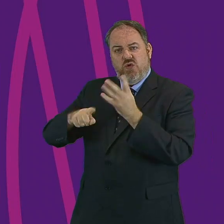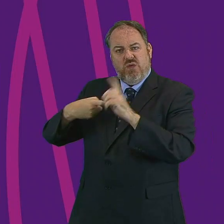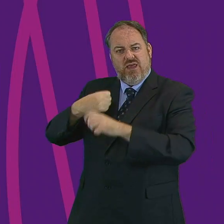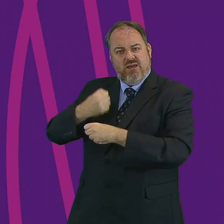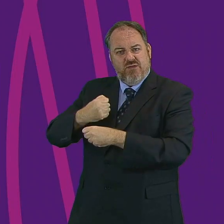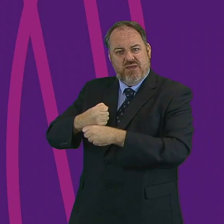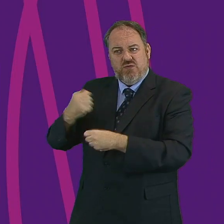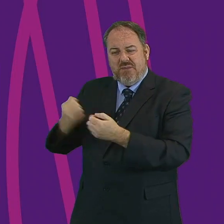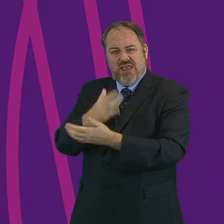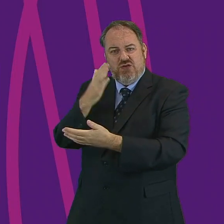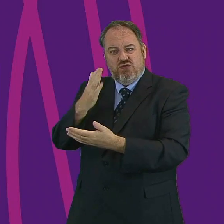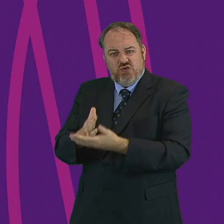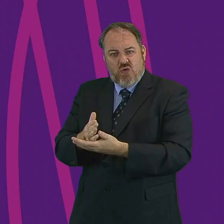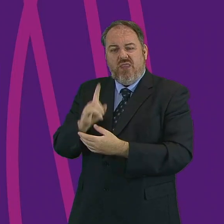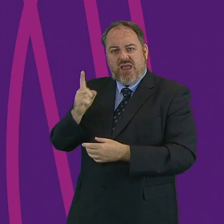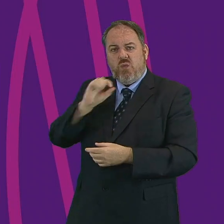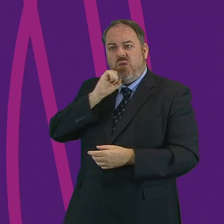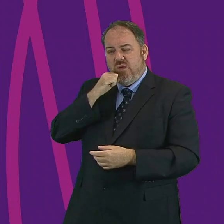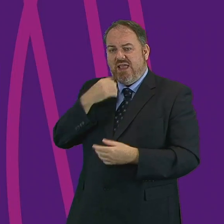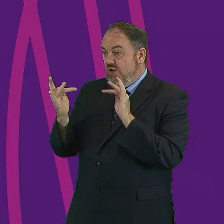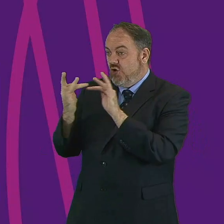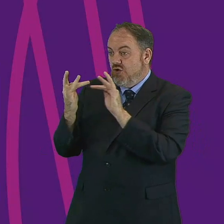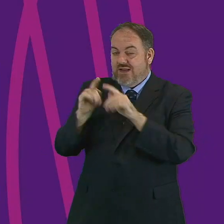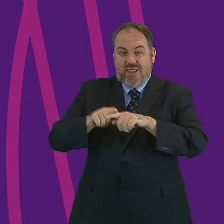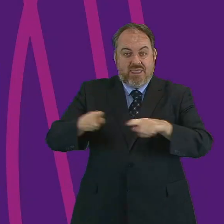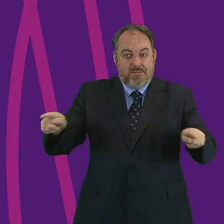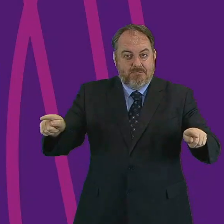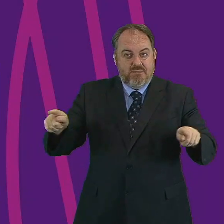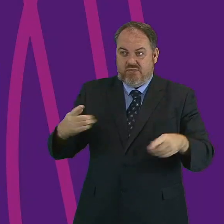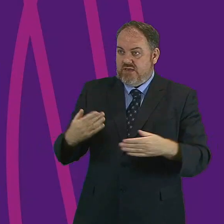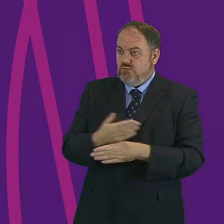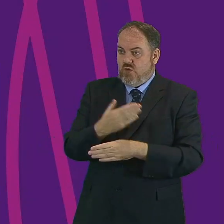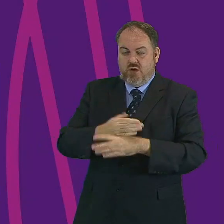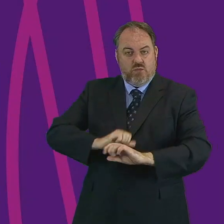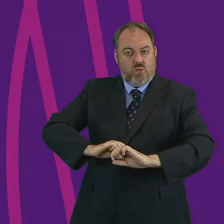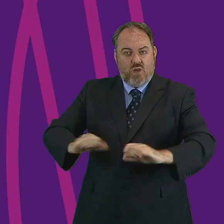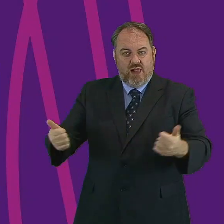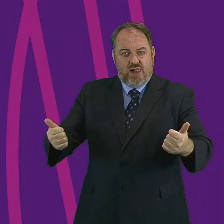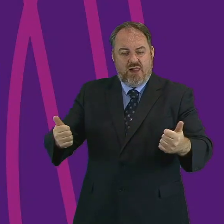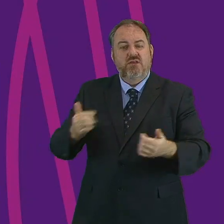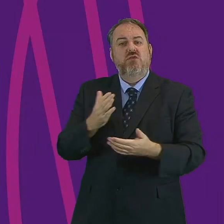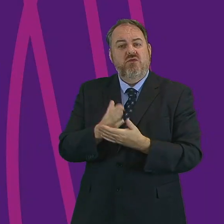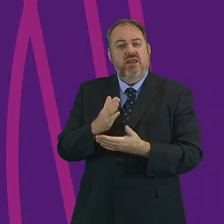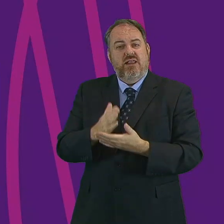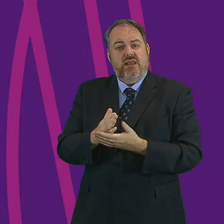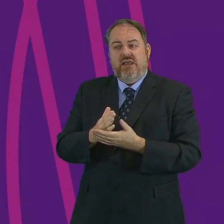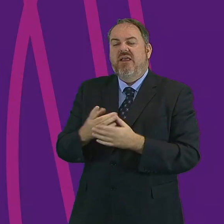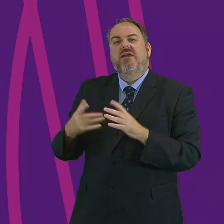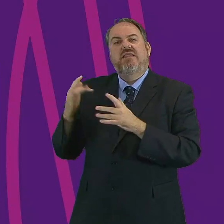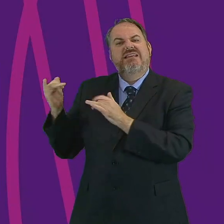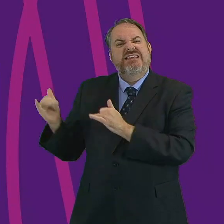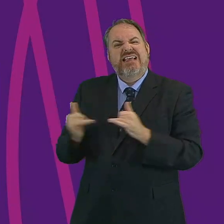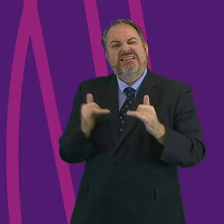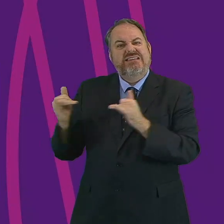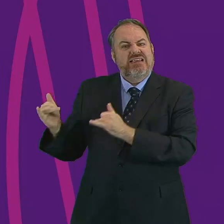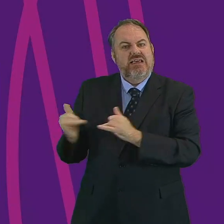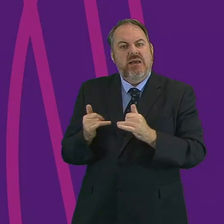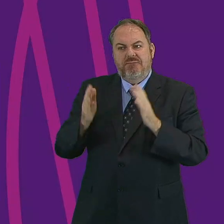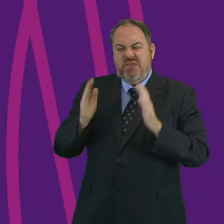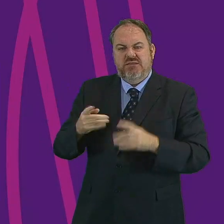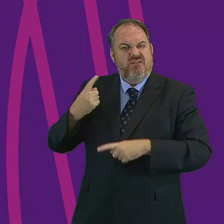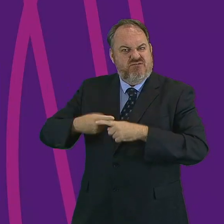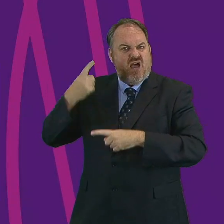will not be rationed or restricted, that her commitments on testing targets will be met, and that the